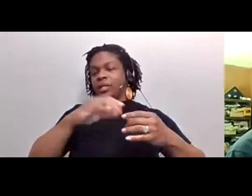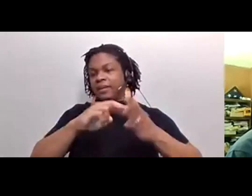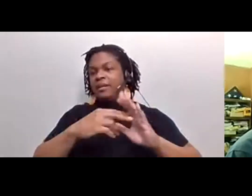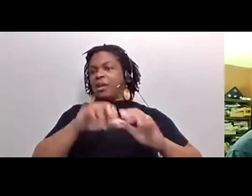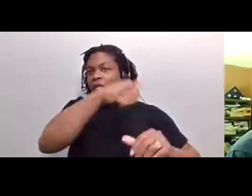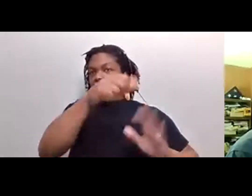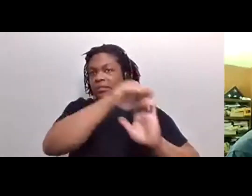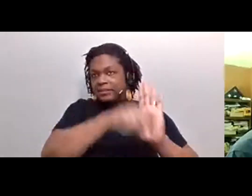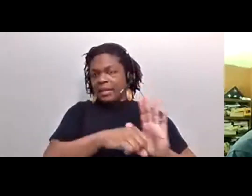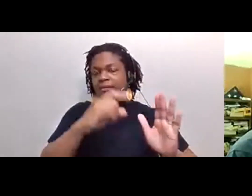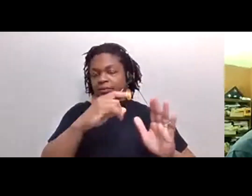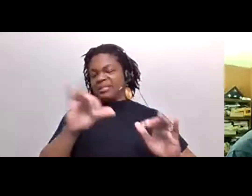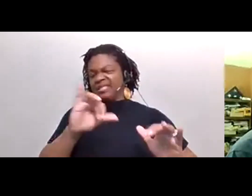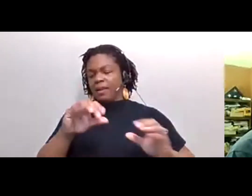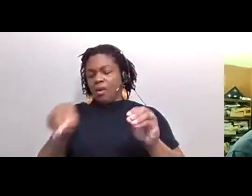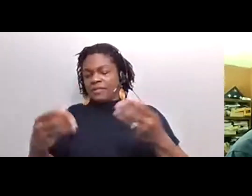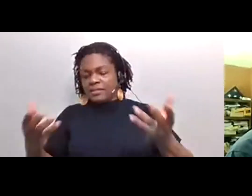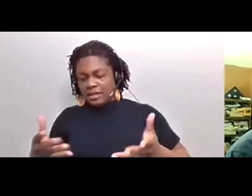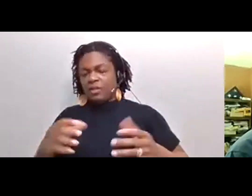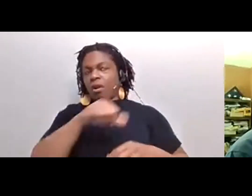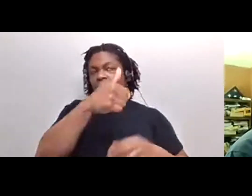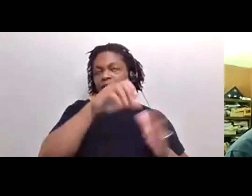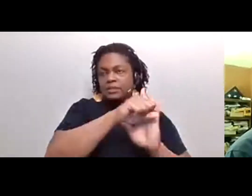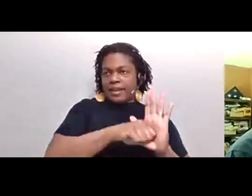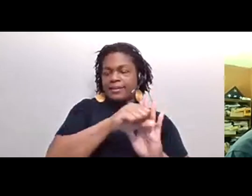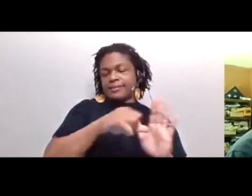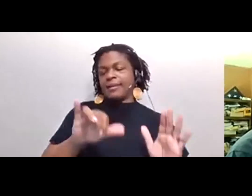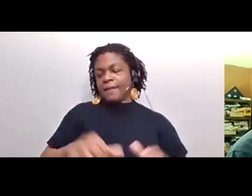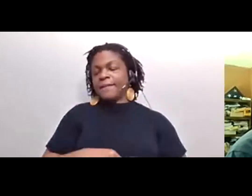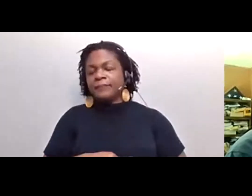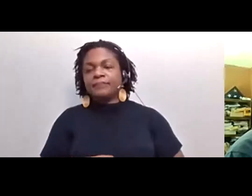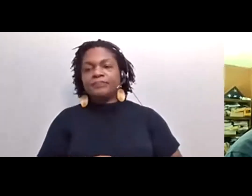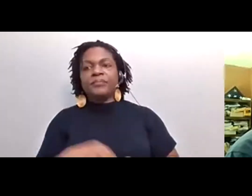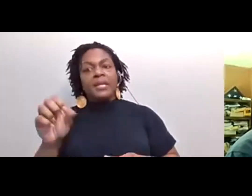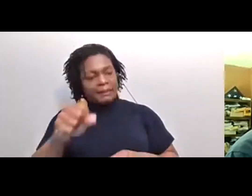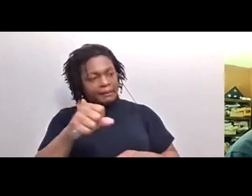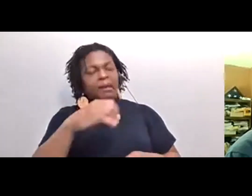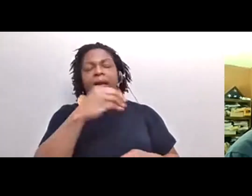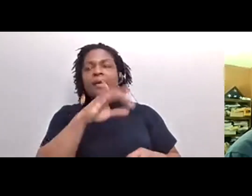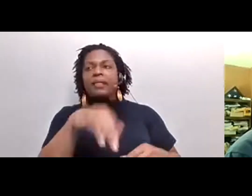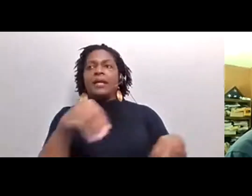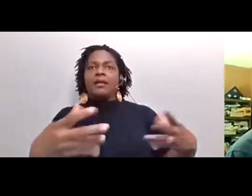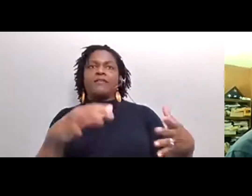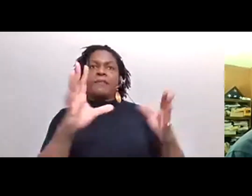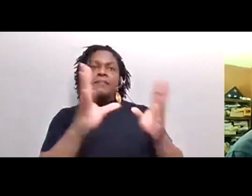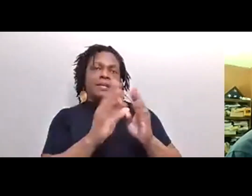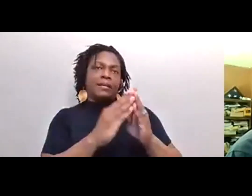And they had a short presentation on the use of artificial intelligence in